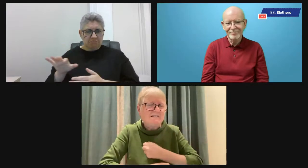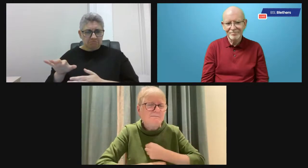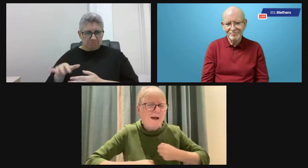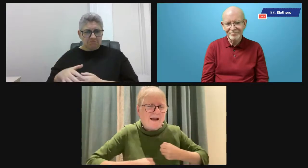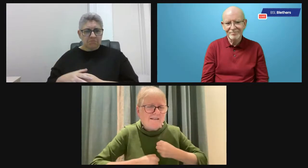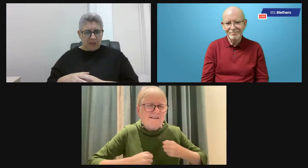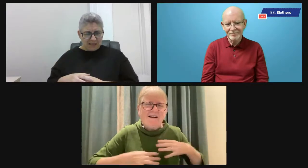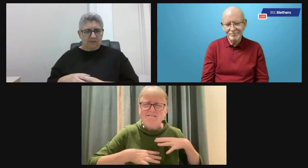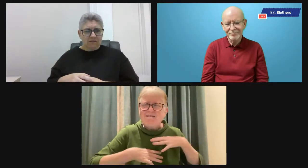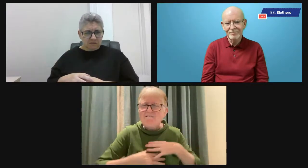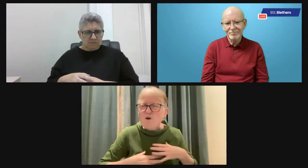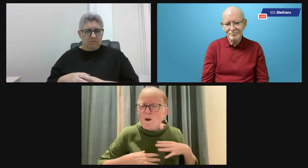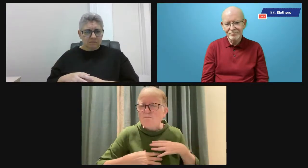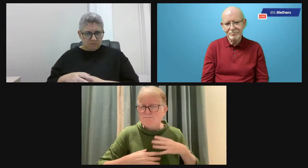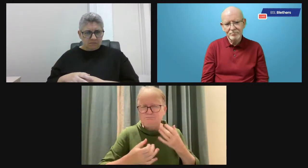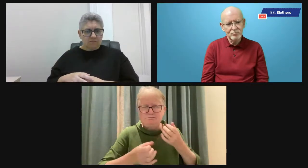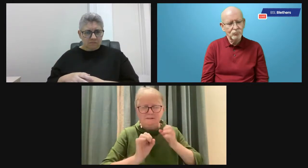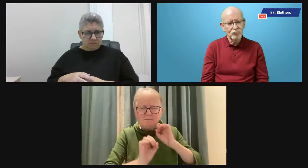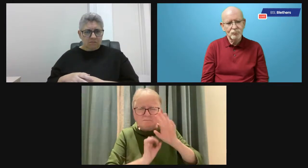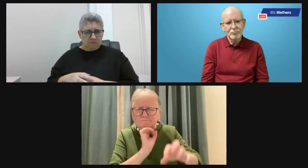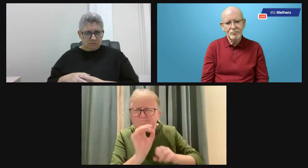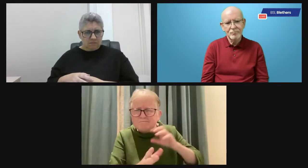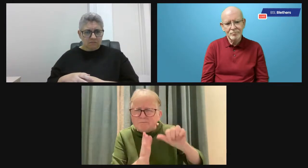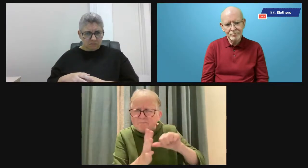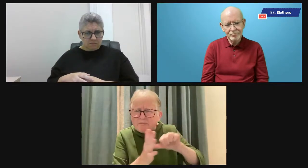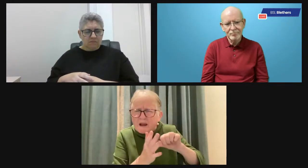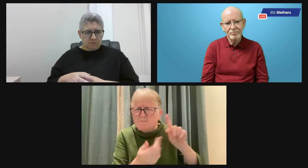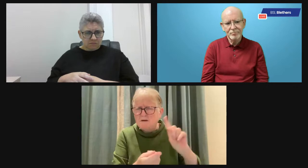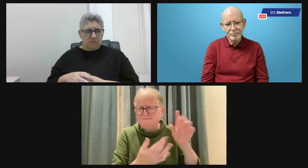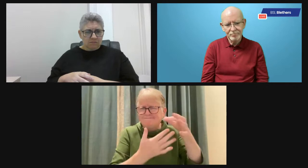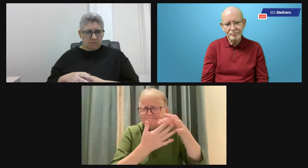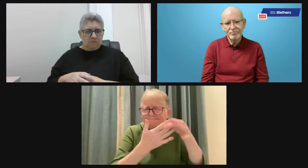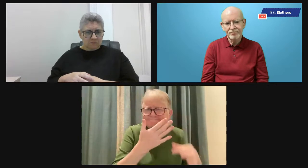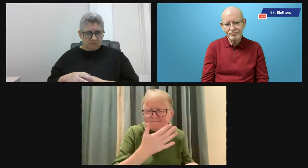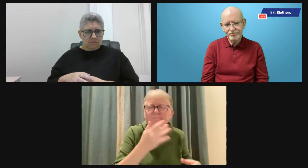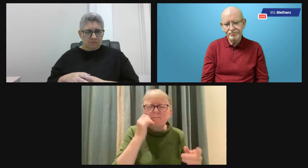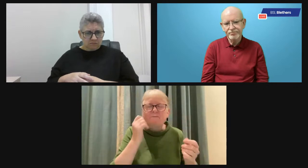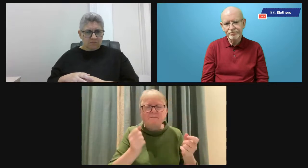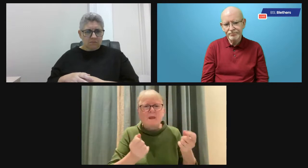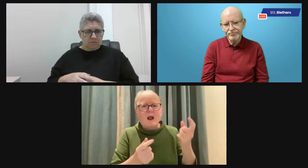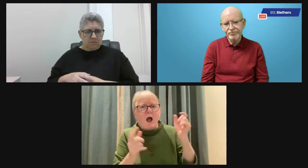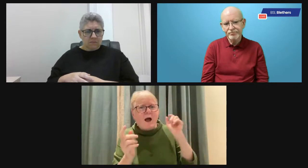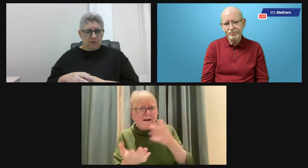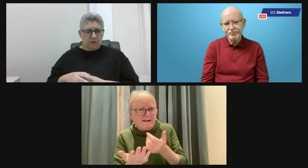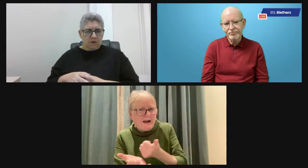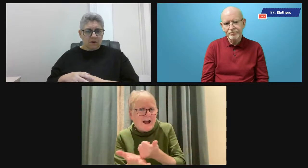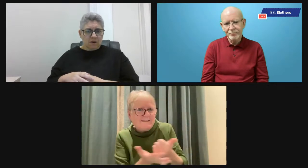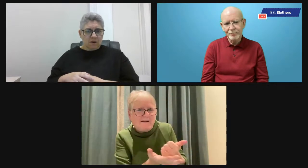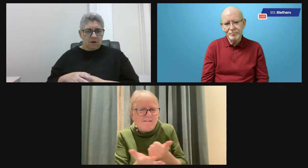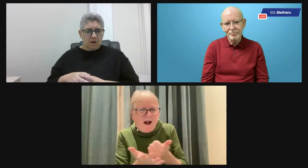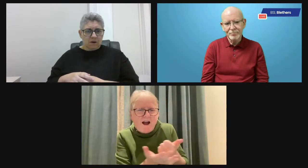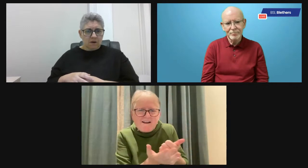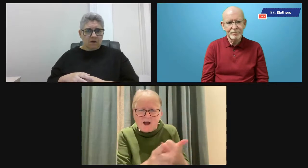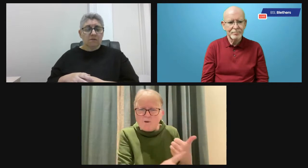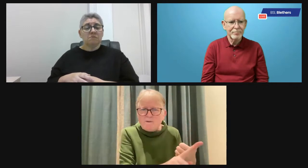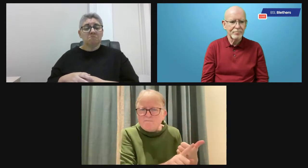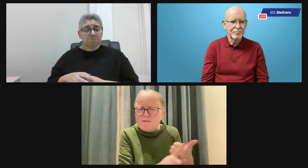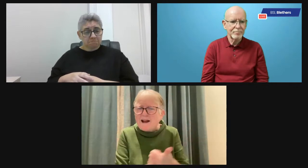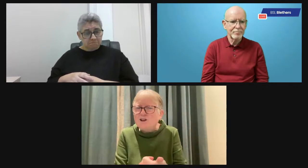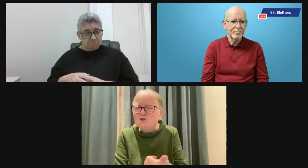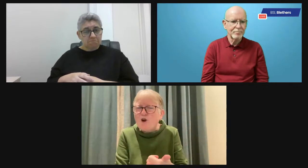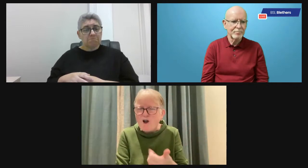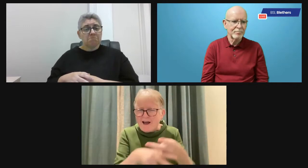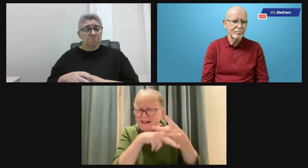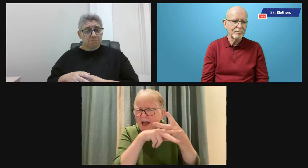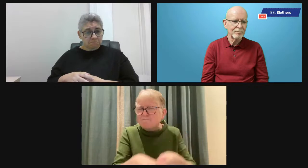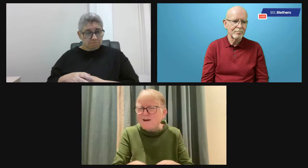biscuits and a chat, like a little staff room, a safe space, very informal. Where people can talk about any difficulties they might have had, and